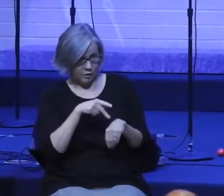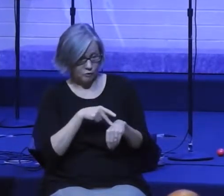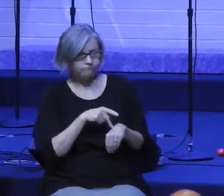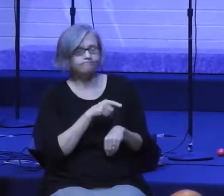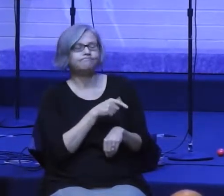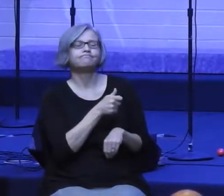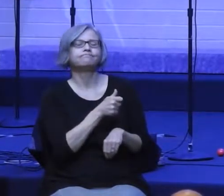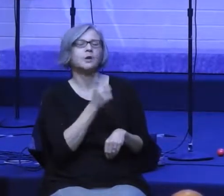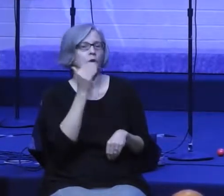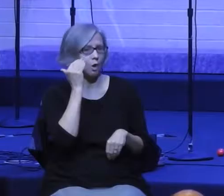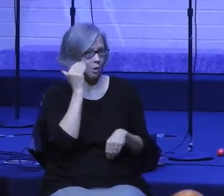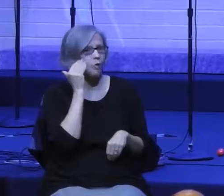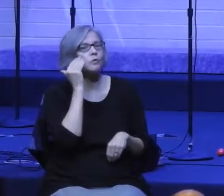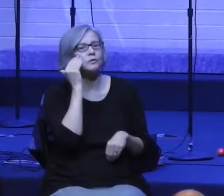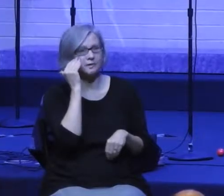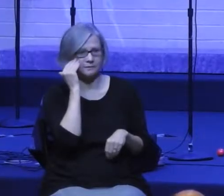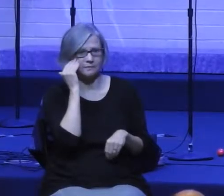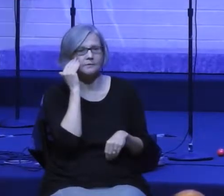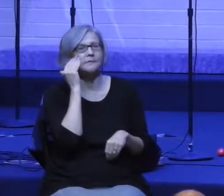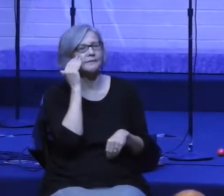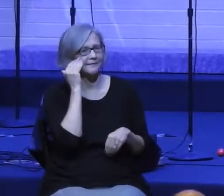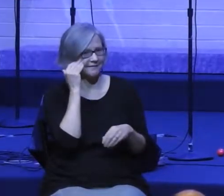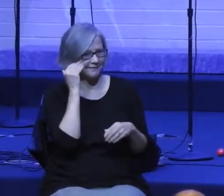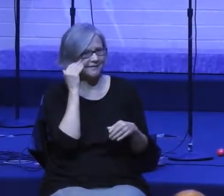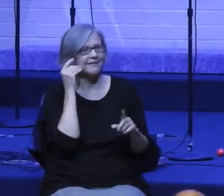Peter knows what it means